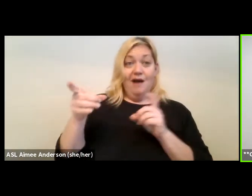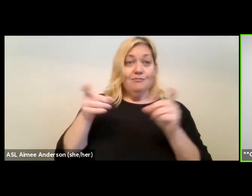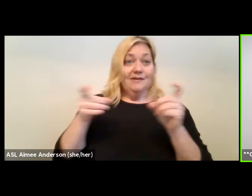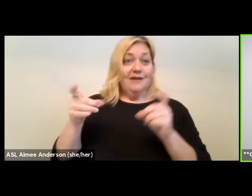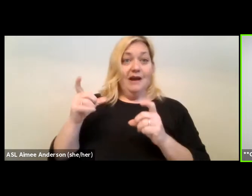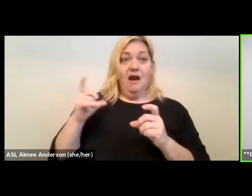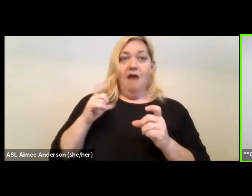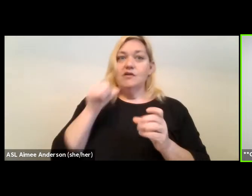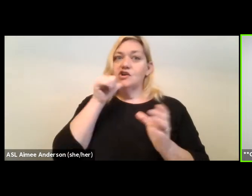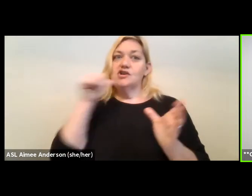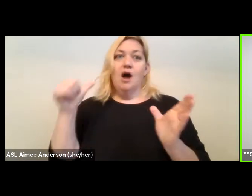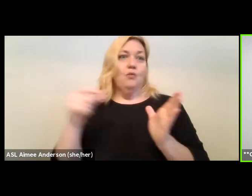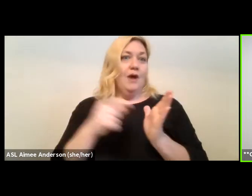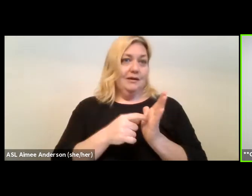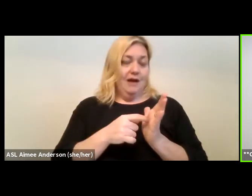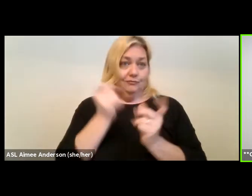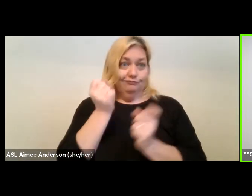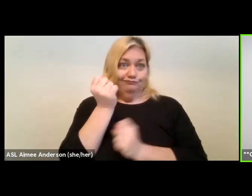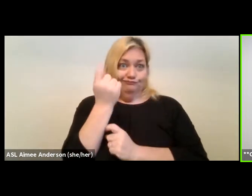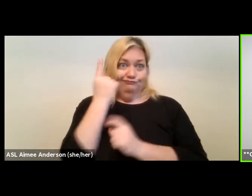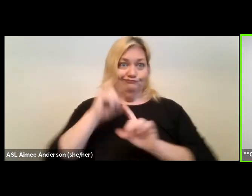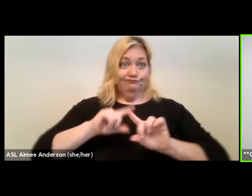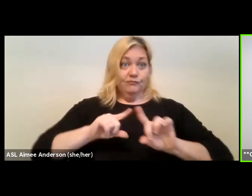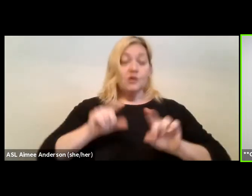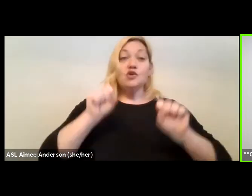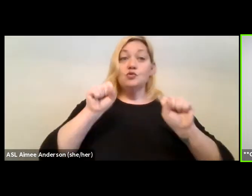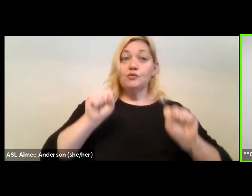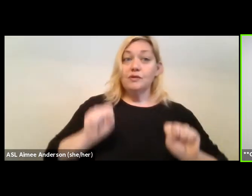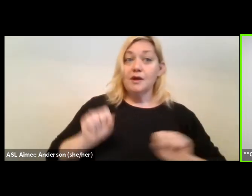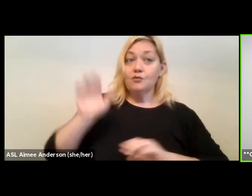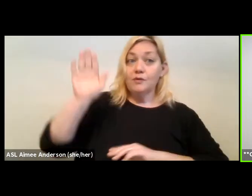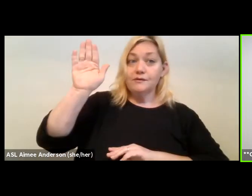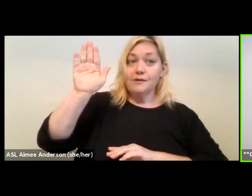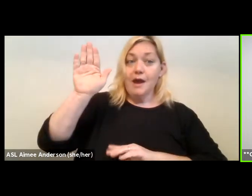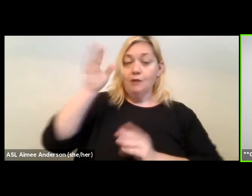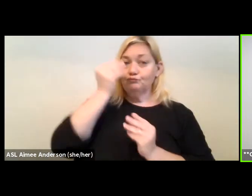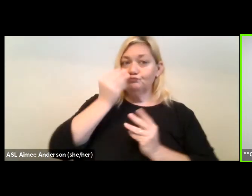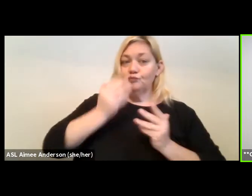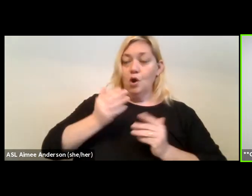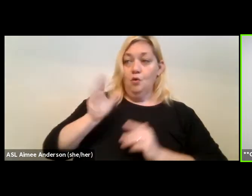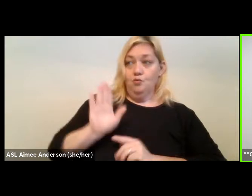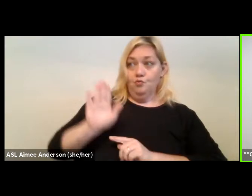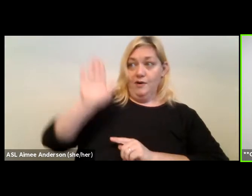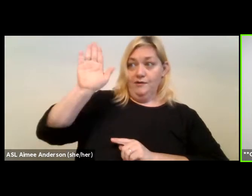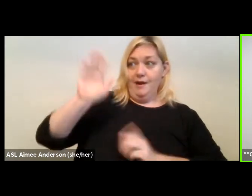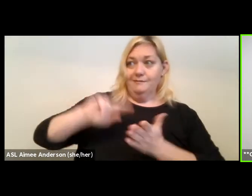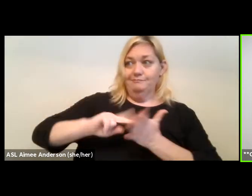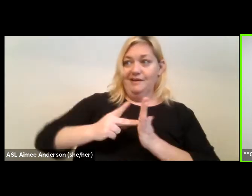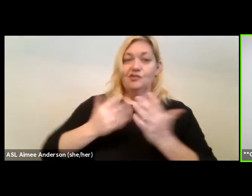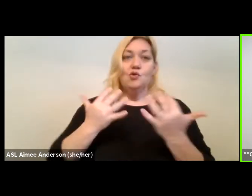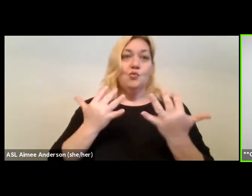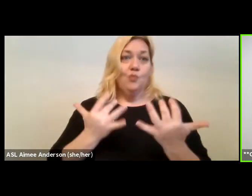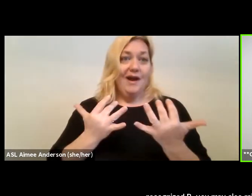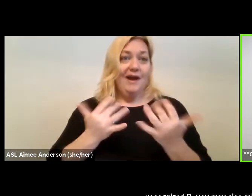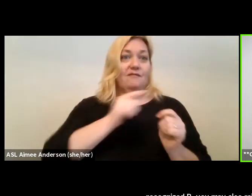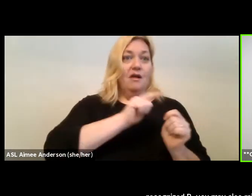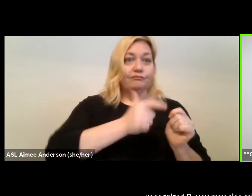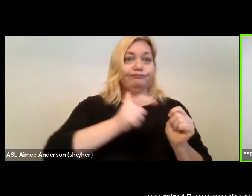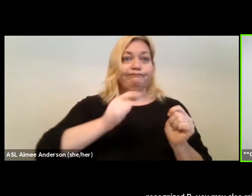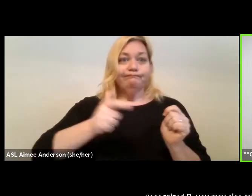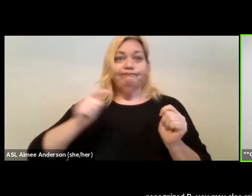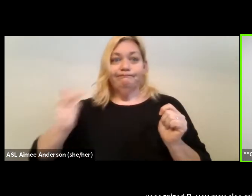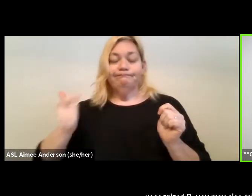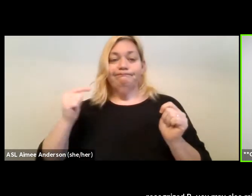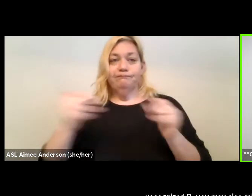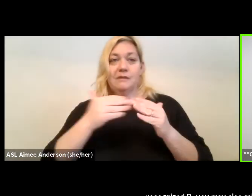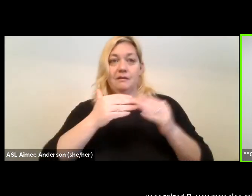be recognized. You may also raise your hand. Note that raising your hand means you'll have to wait for anyone else who is listed before